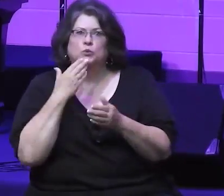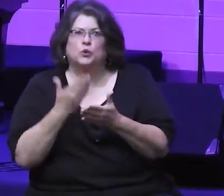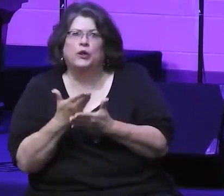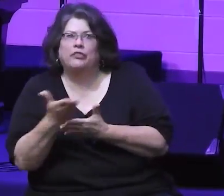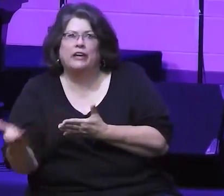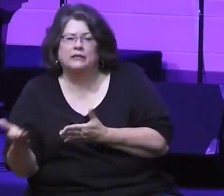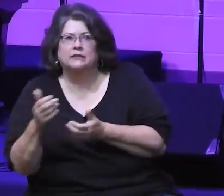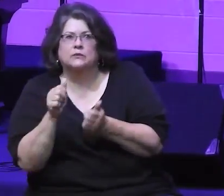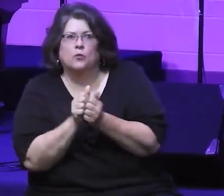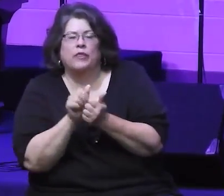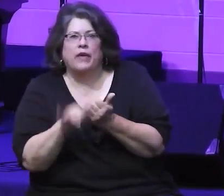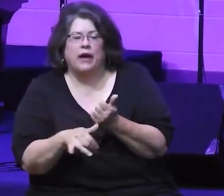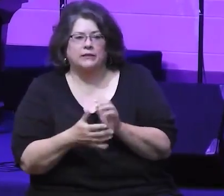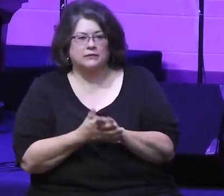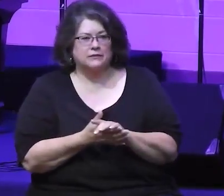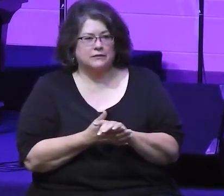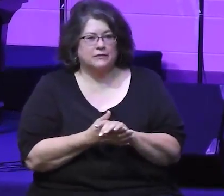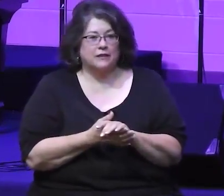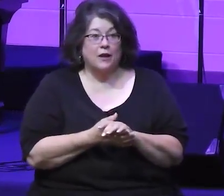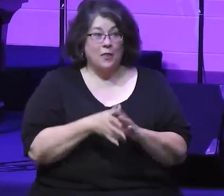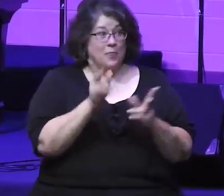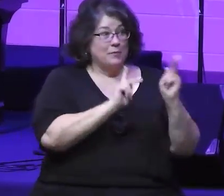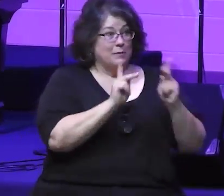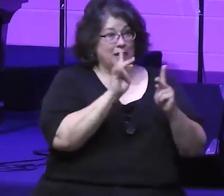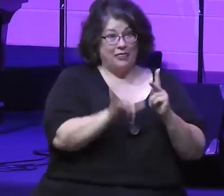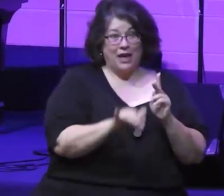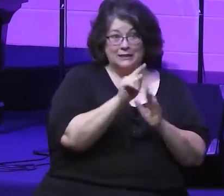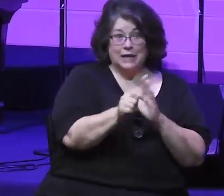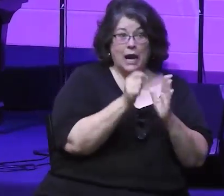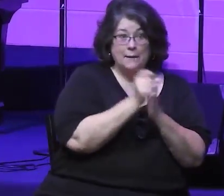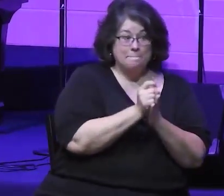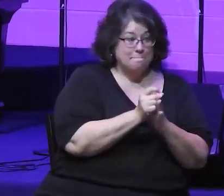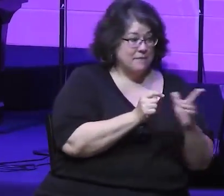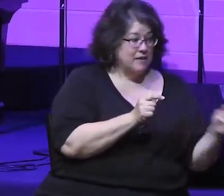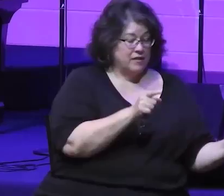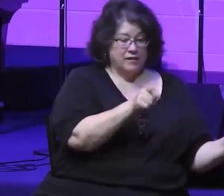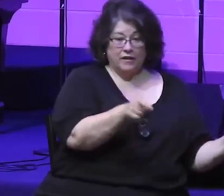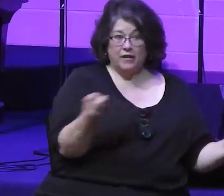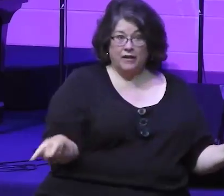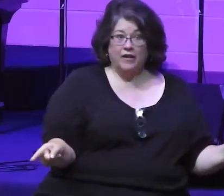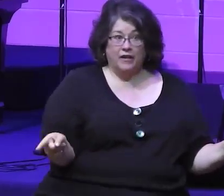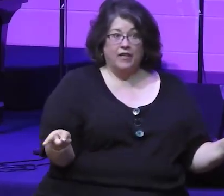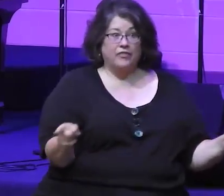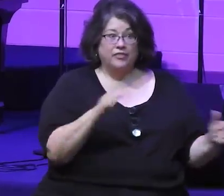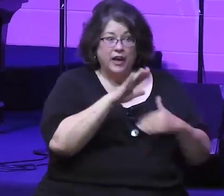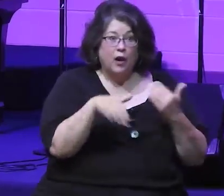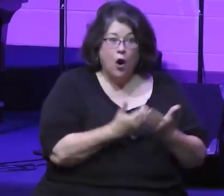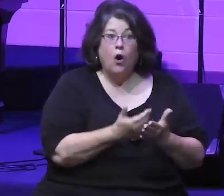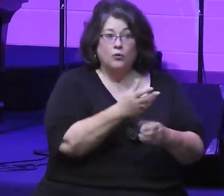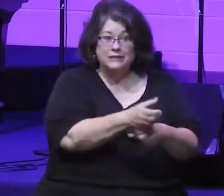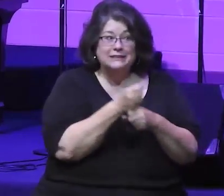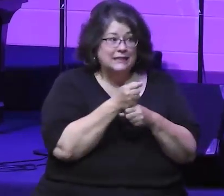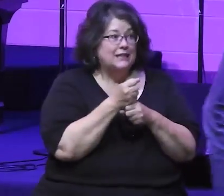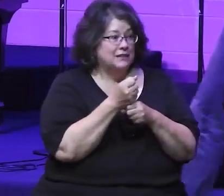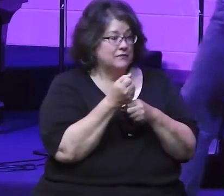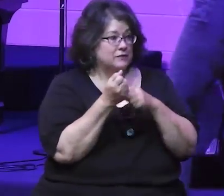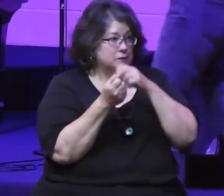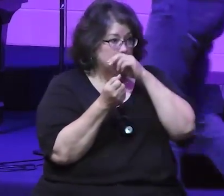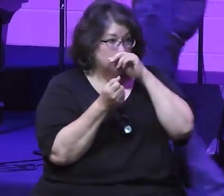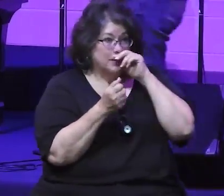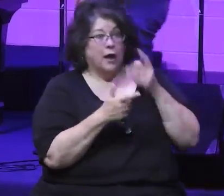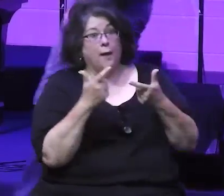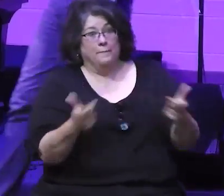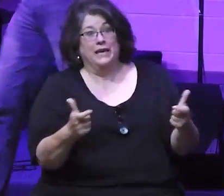the first audience that heard this, all 3 of them received something in the category of that amount of money. So this wasn't